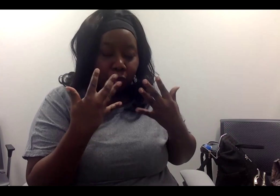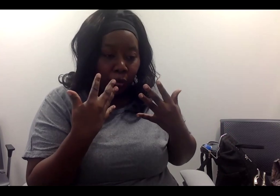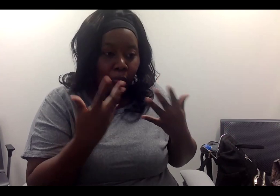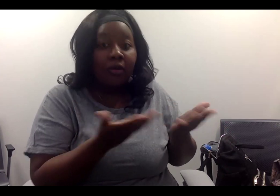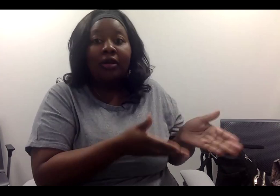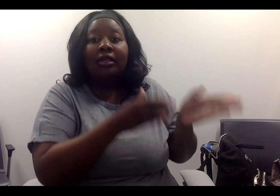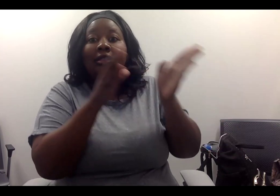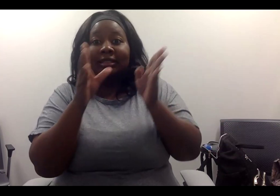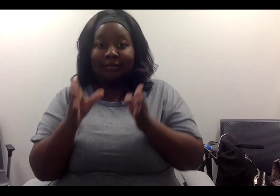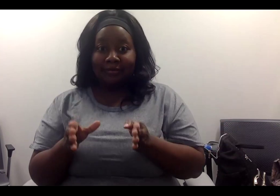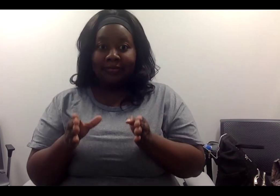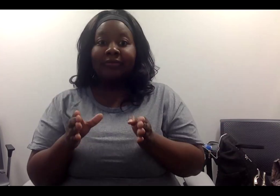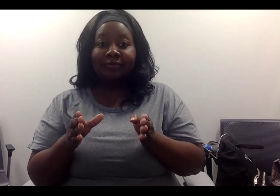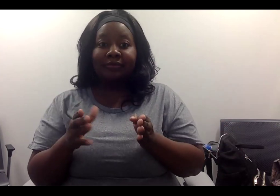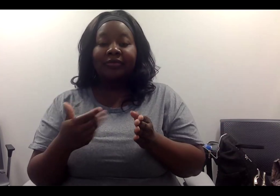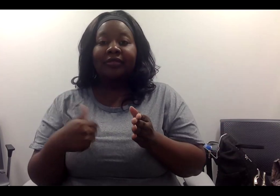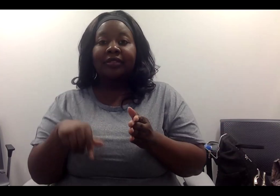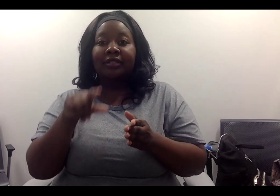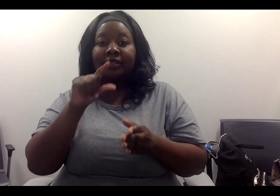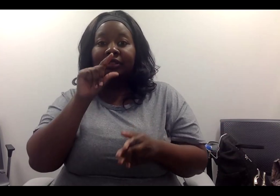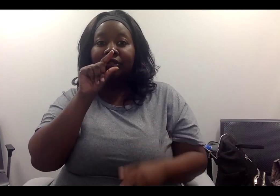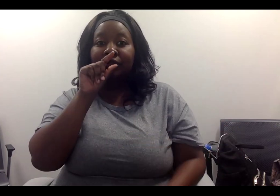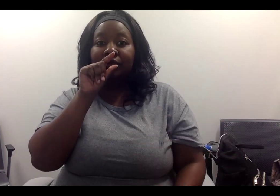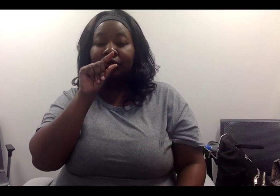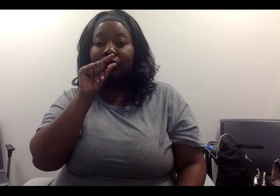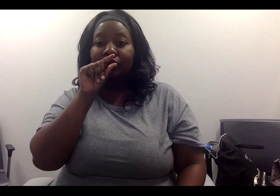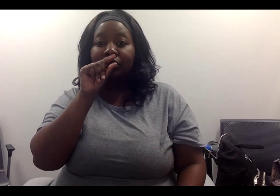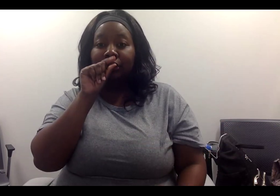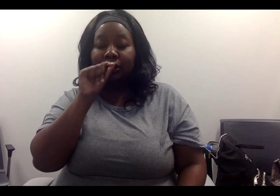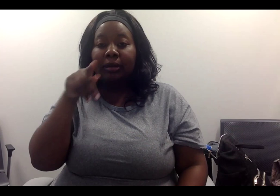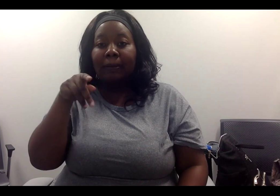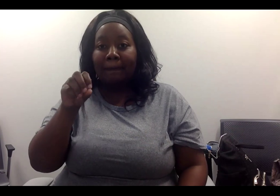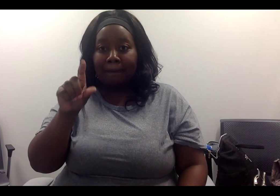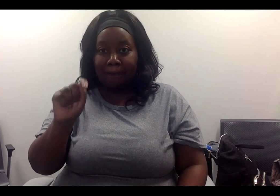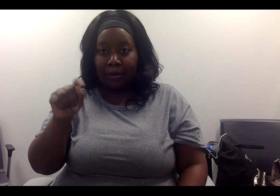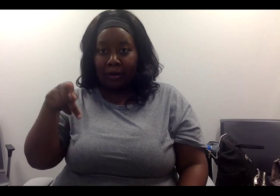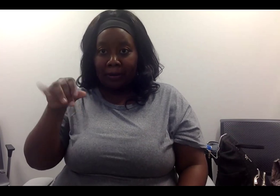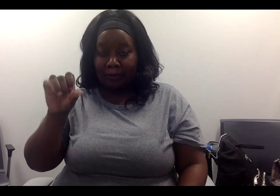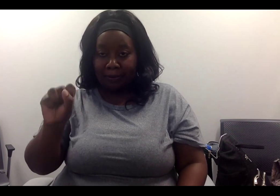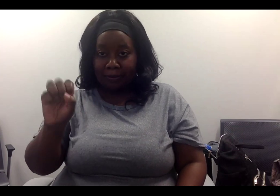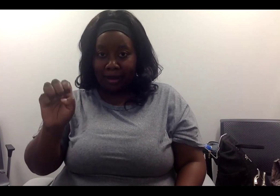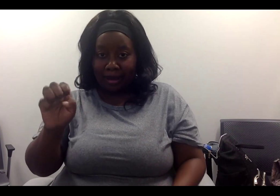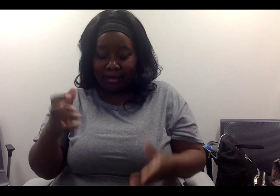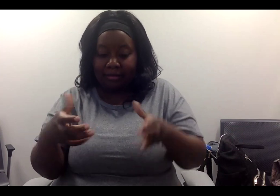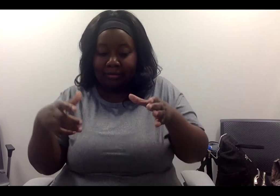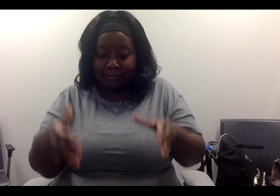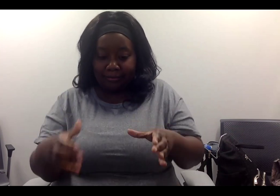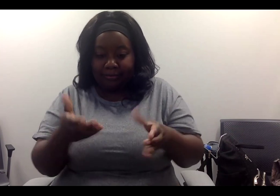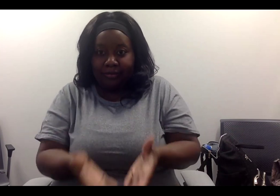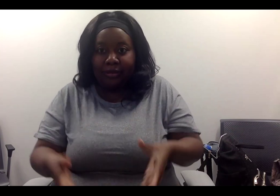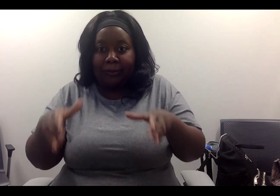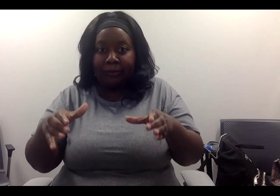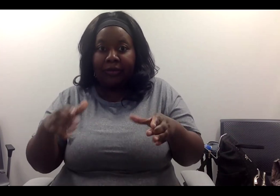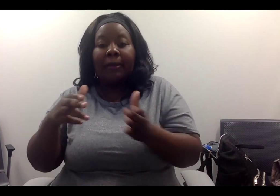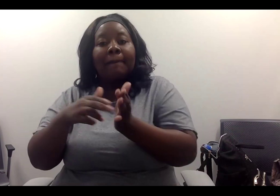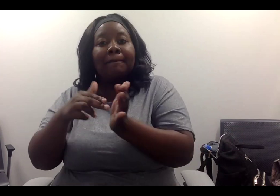we can move on to what's going to basically be a chicken pot pie filling, which we'll start by melting an entire stick of butter over medium high heat in a pot,